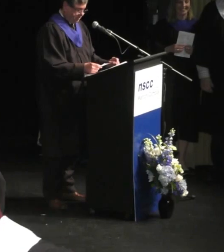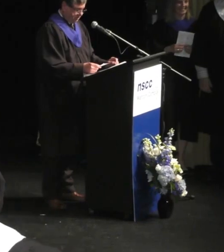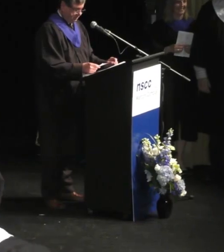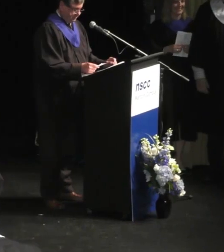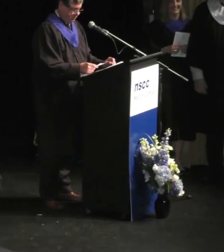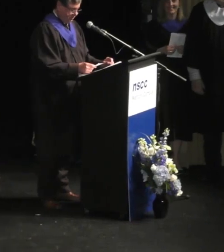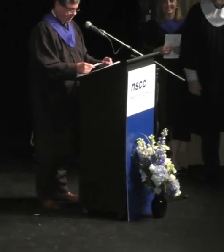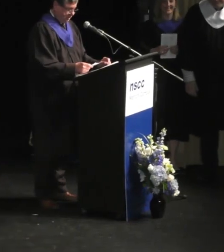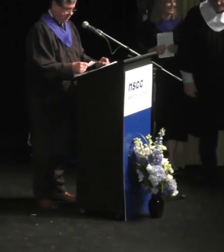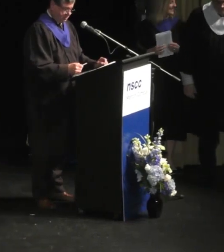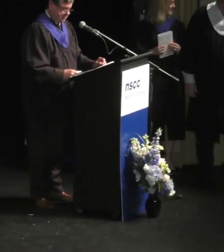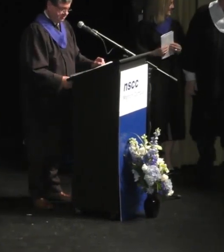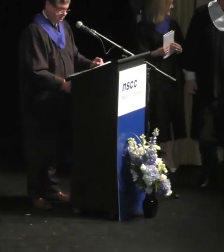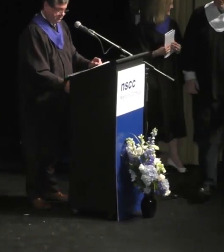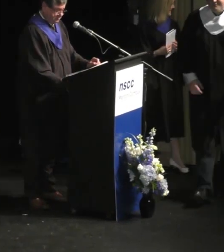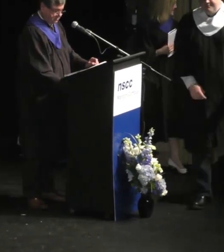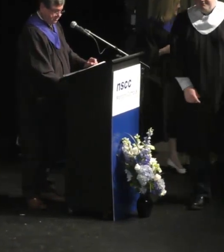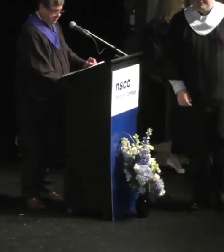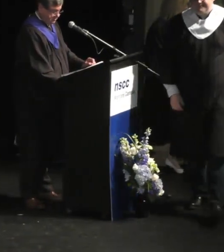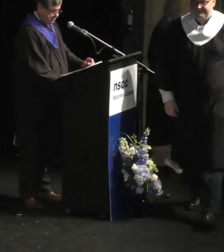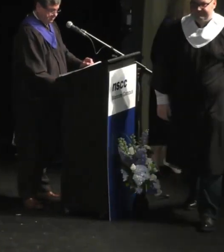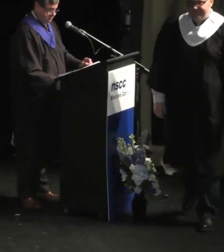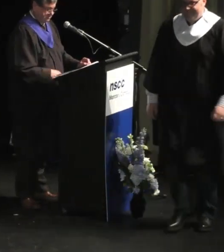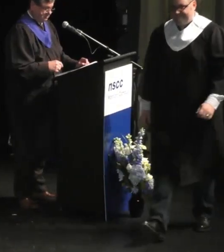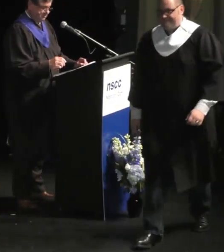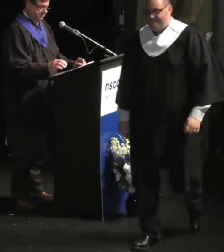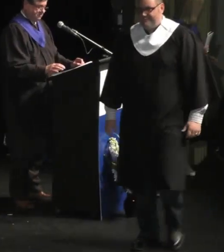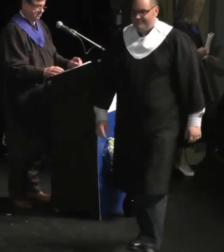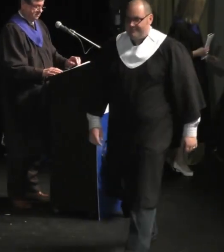Graham Turner with honors.